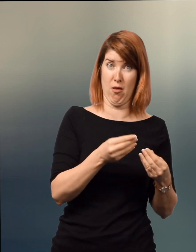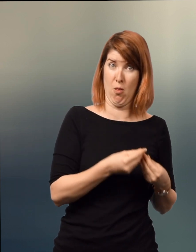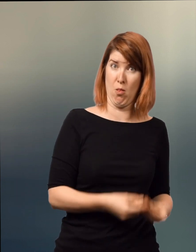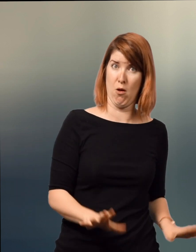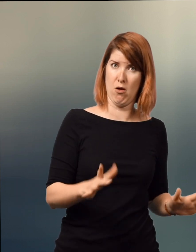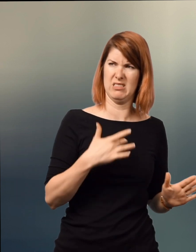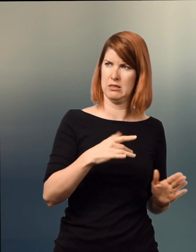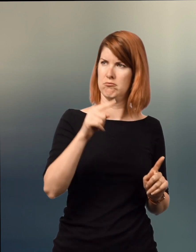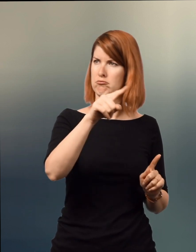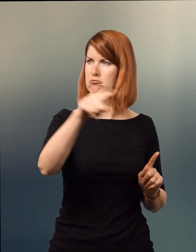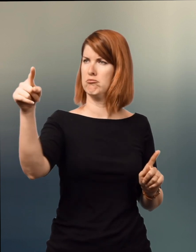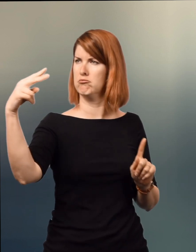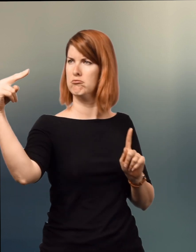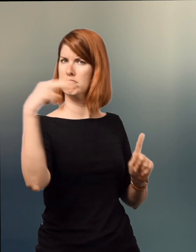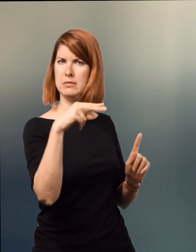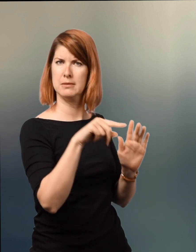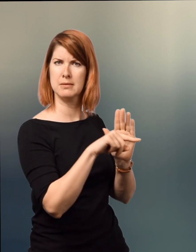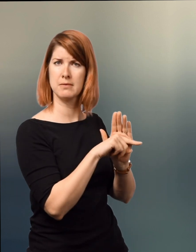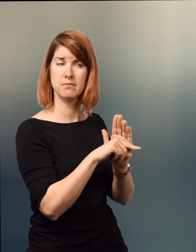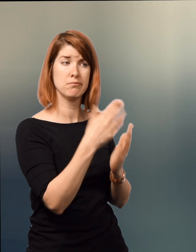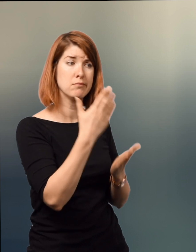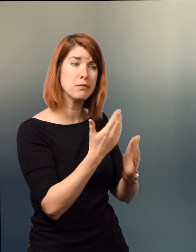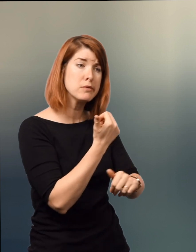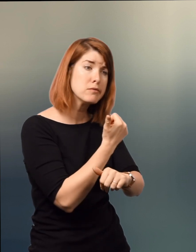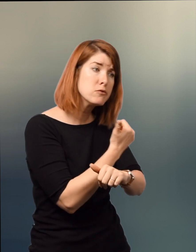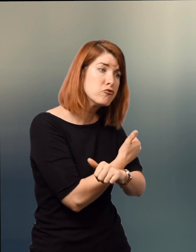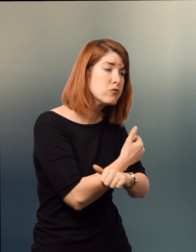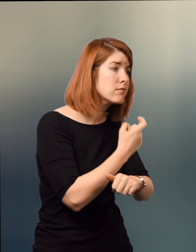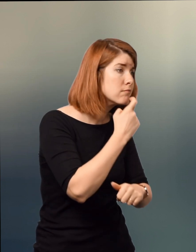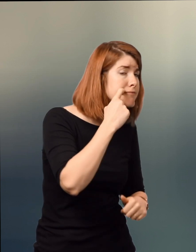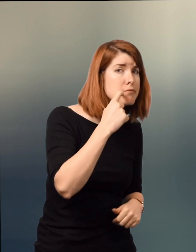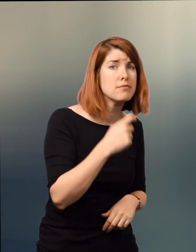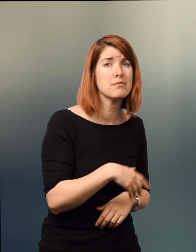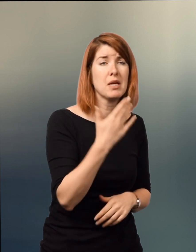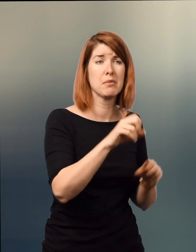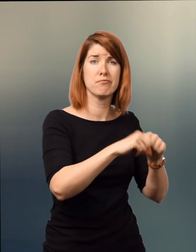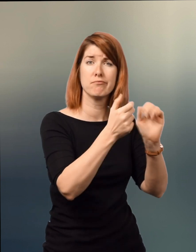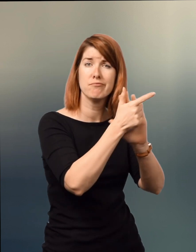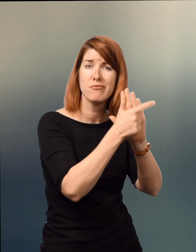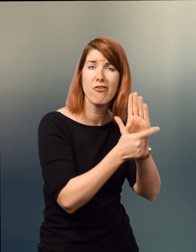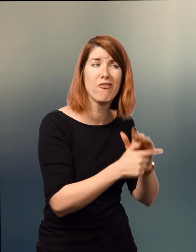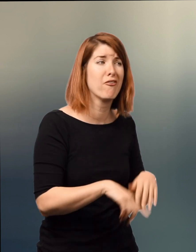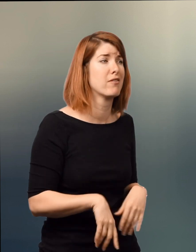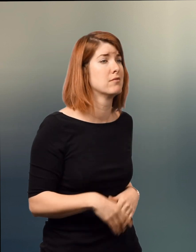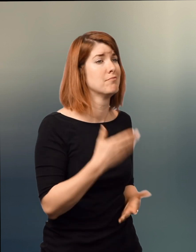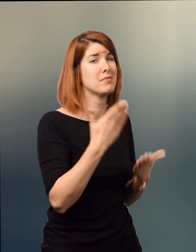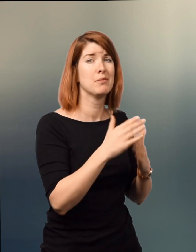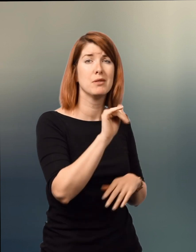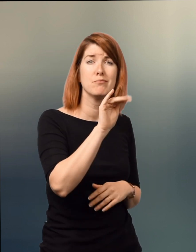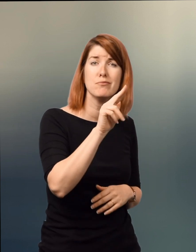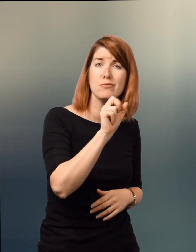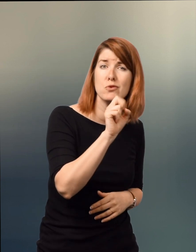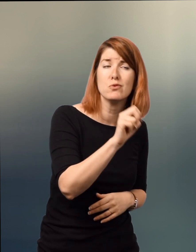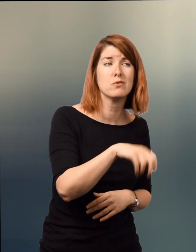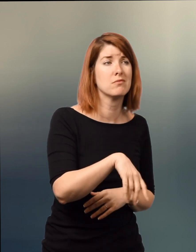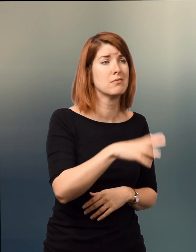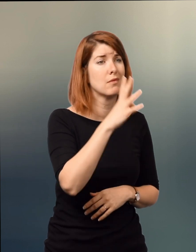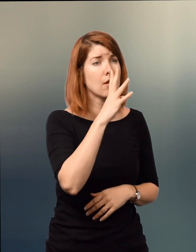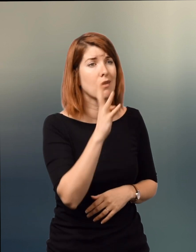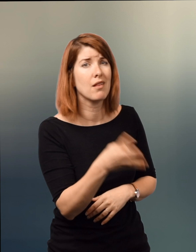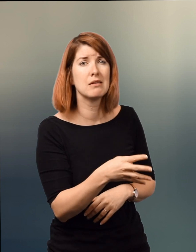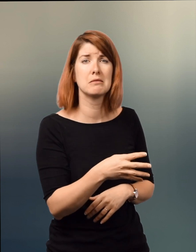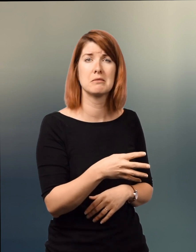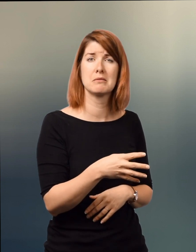typically perceived negatively by others, whether it was a drug addiction or criminal behavior by the birth parents, or abuse and